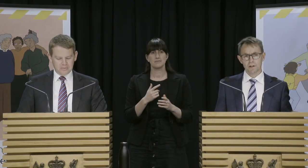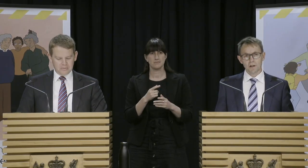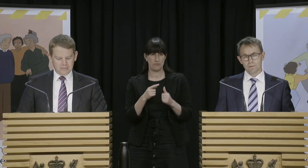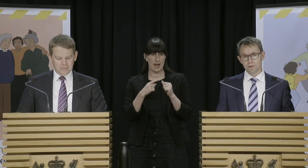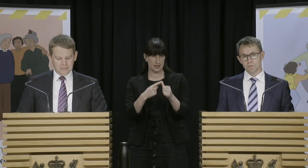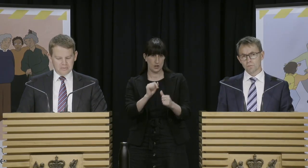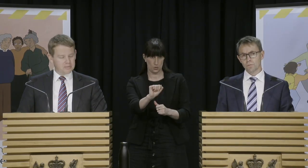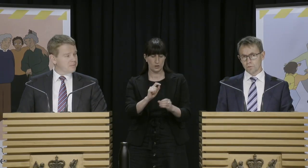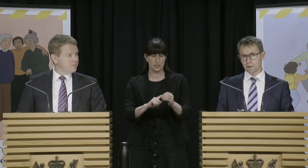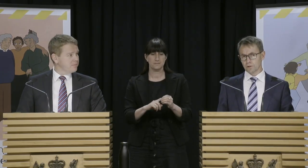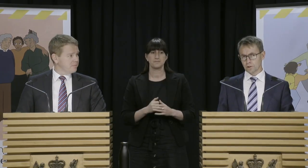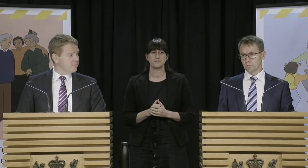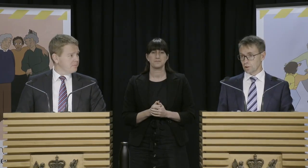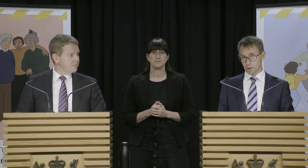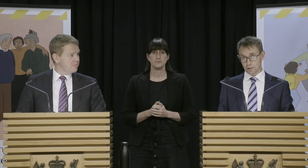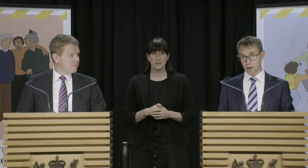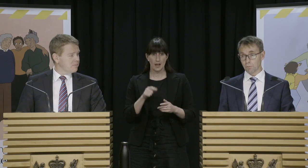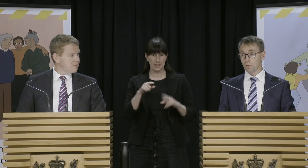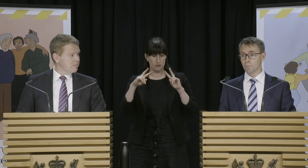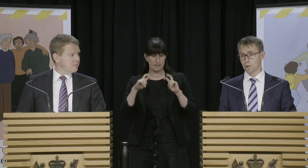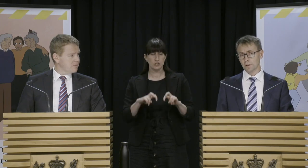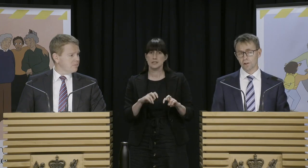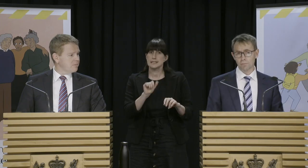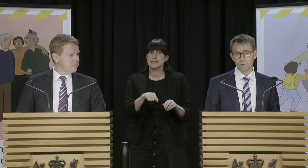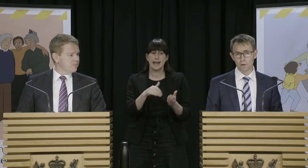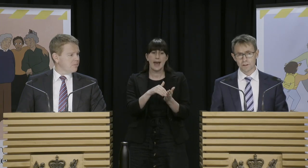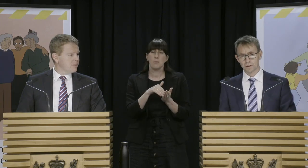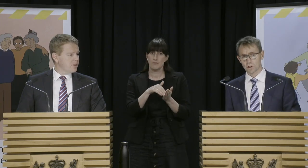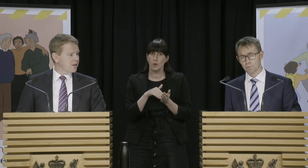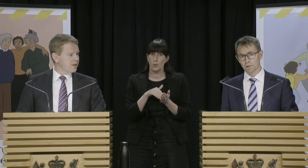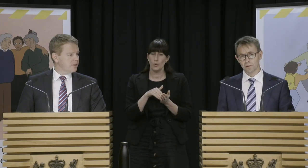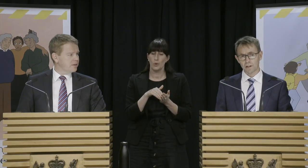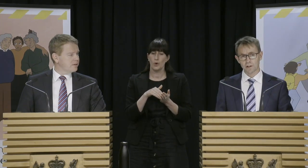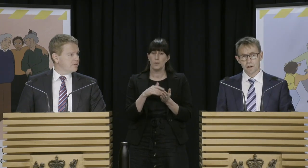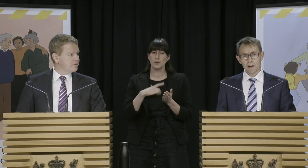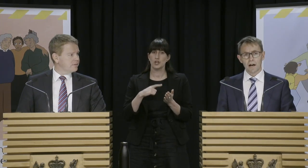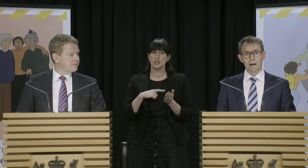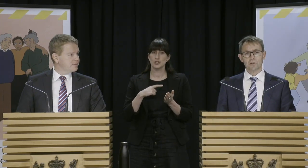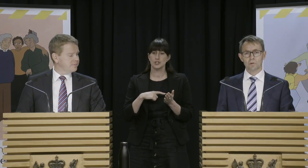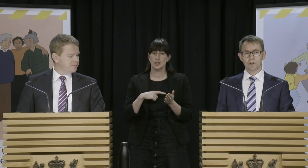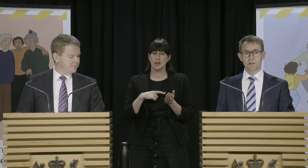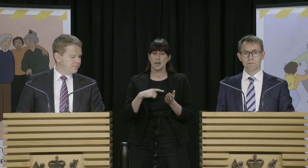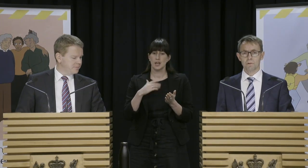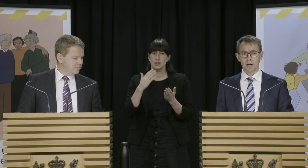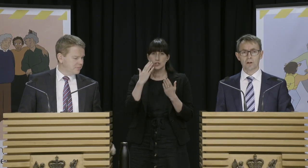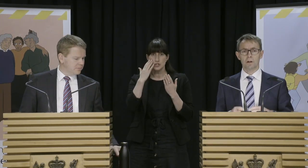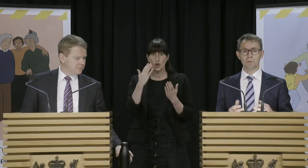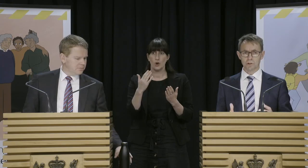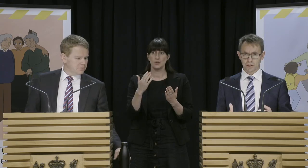you've asked. First of all, the research, which is helpful, the modelling is helpful. What it does show is that to